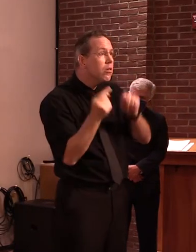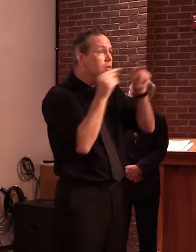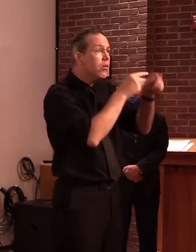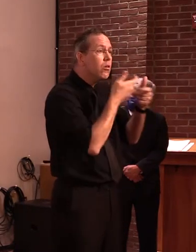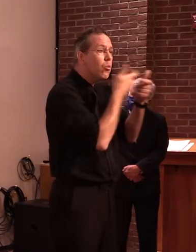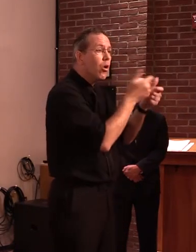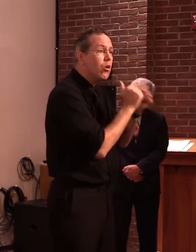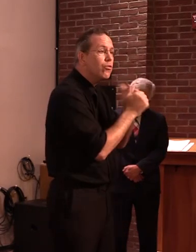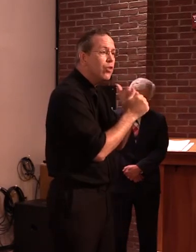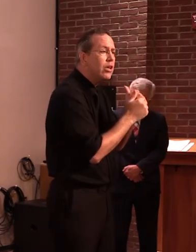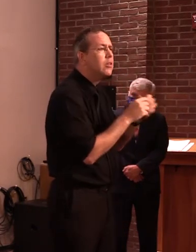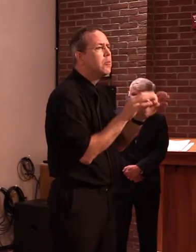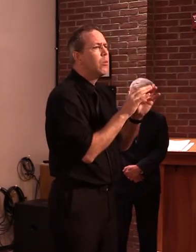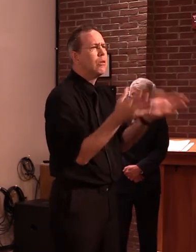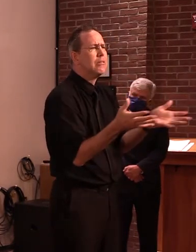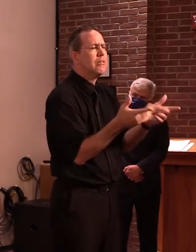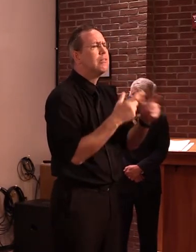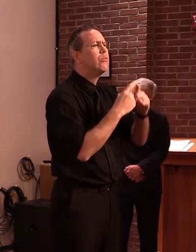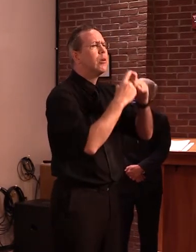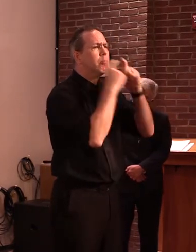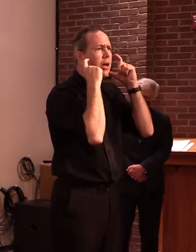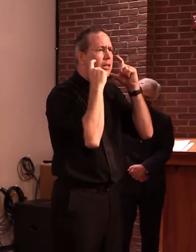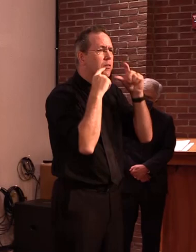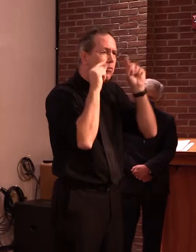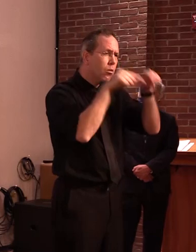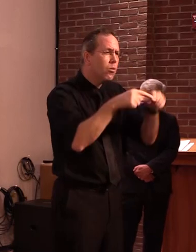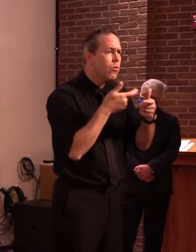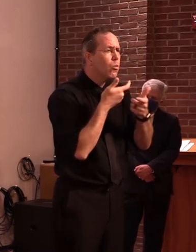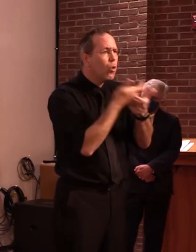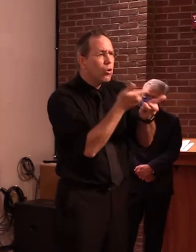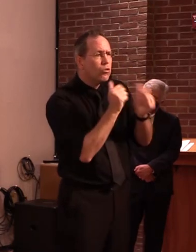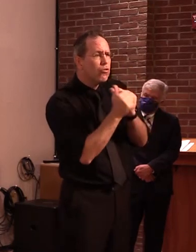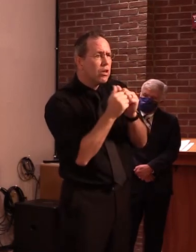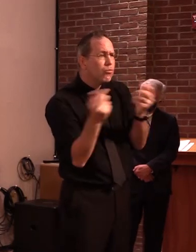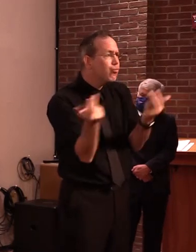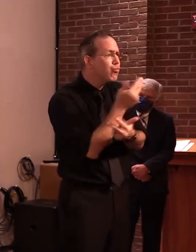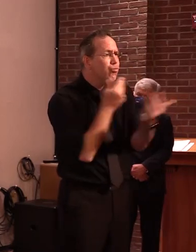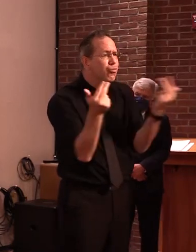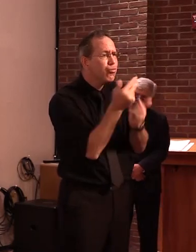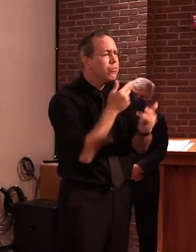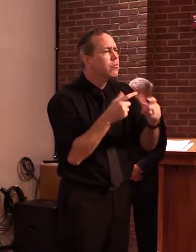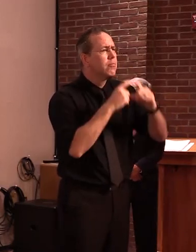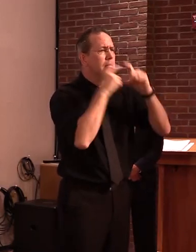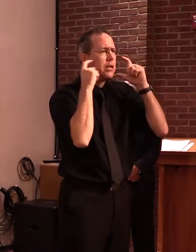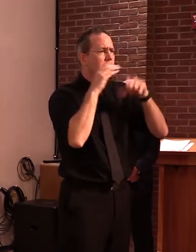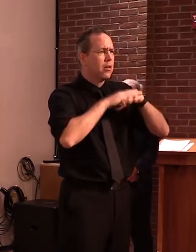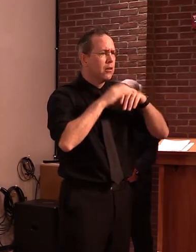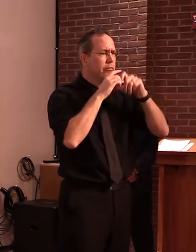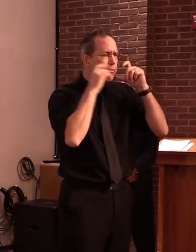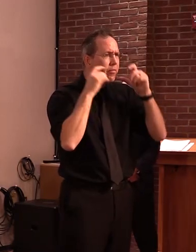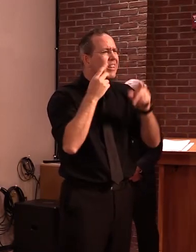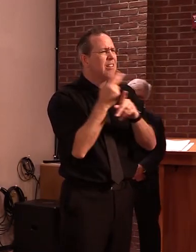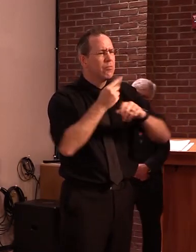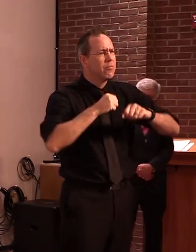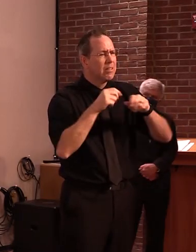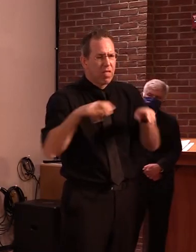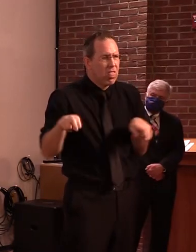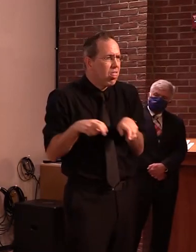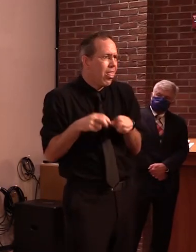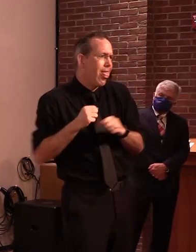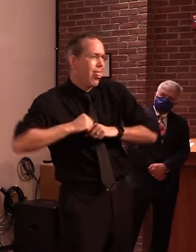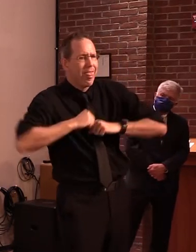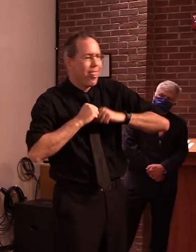make sure you wear a mask. Make sure you wash your hands a lot. Stay distance from others. Don't get in close contact with